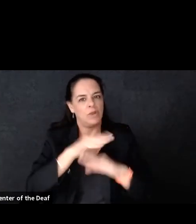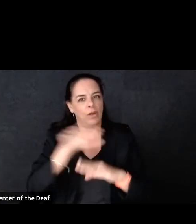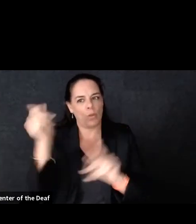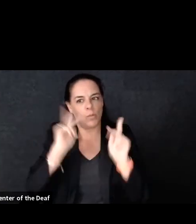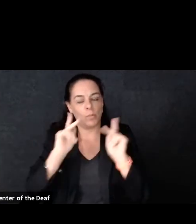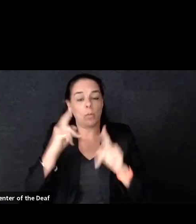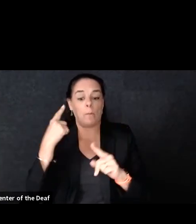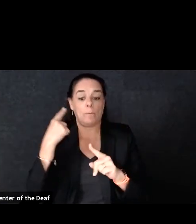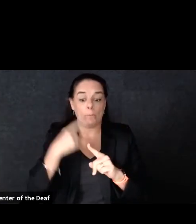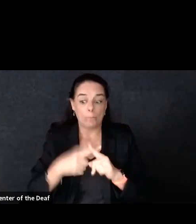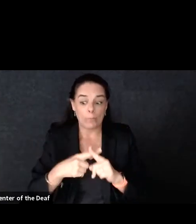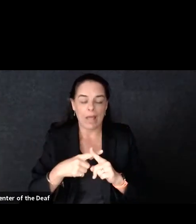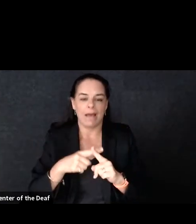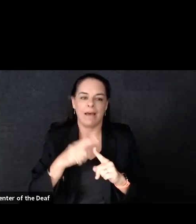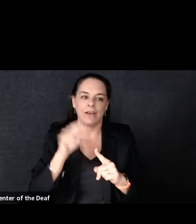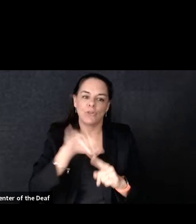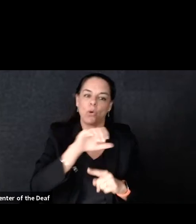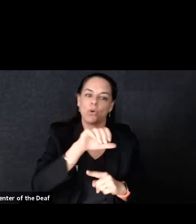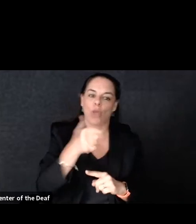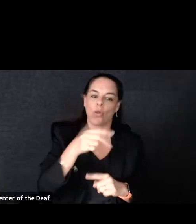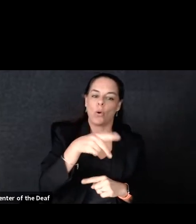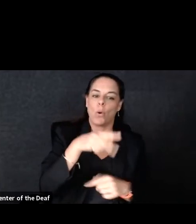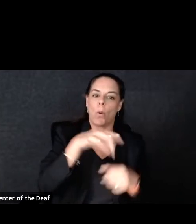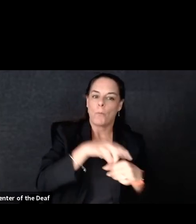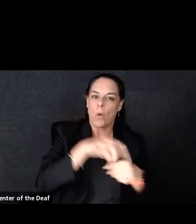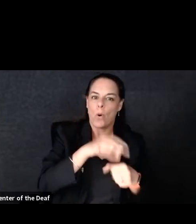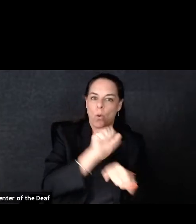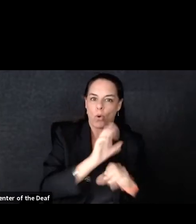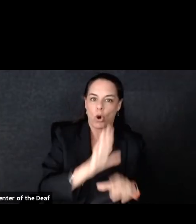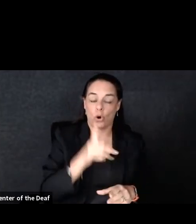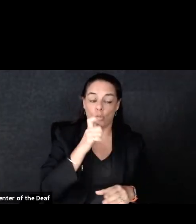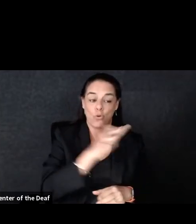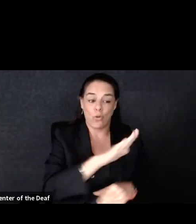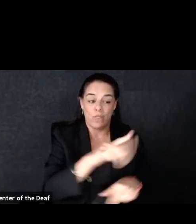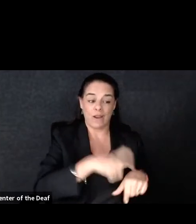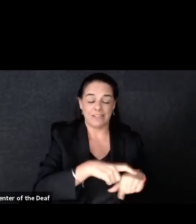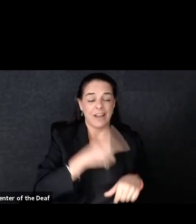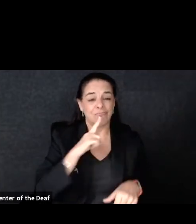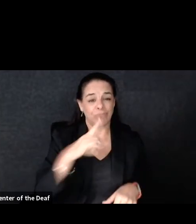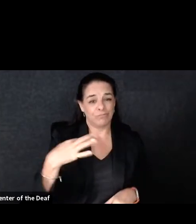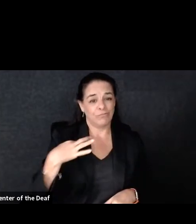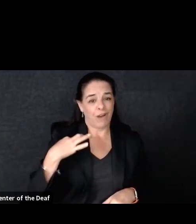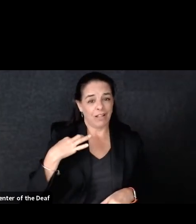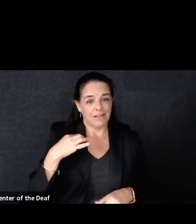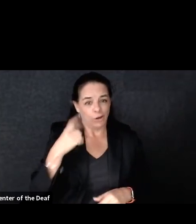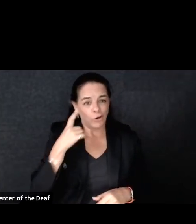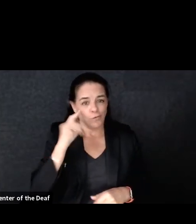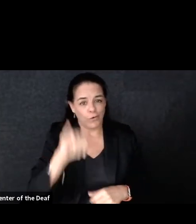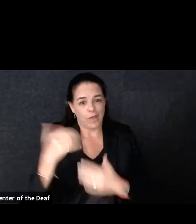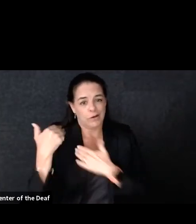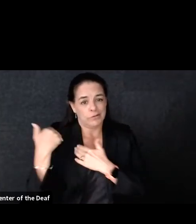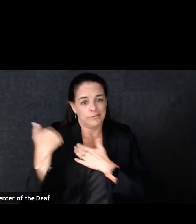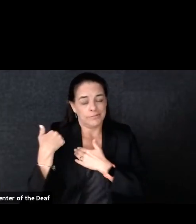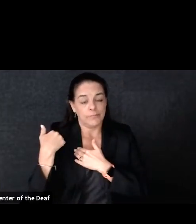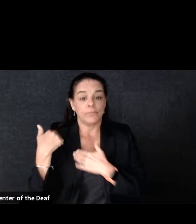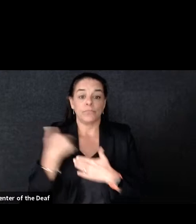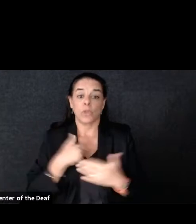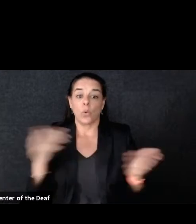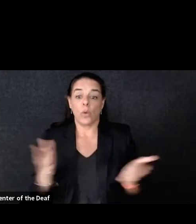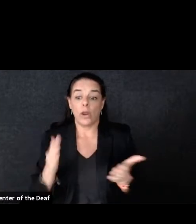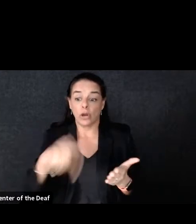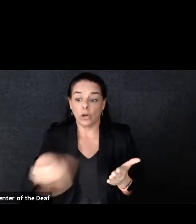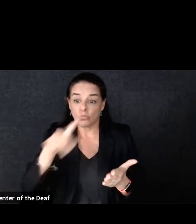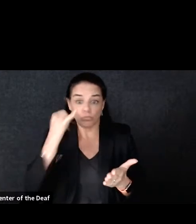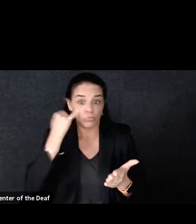those generous poll workers who are volunteering their time for this very important responsibility. We encourage everyone who hasn't voted